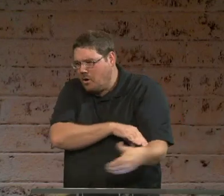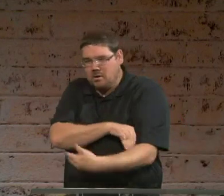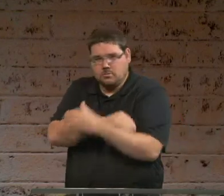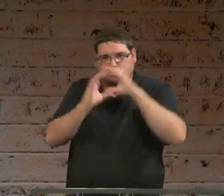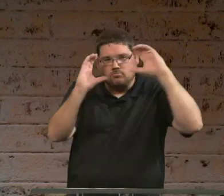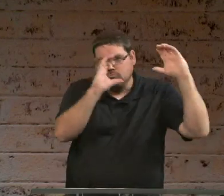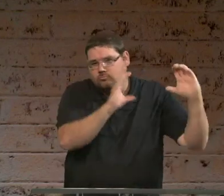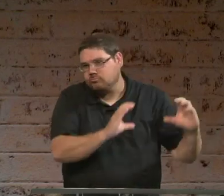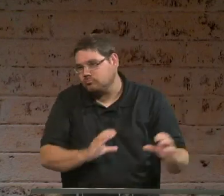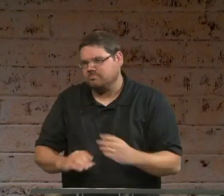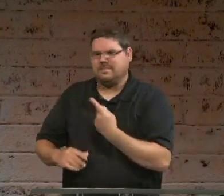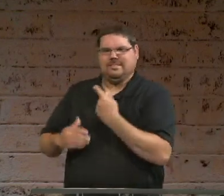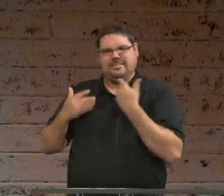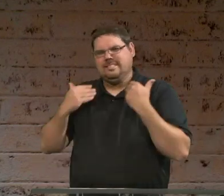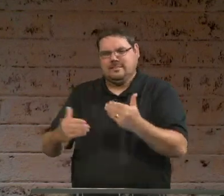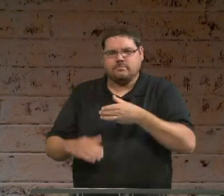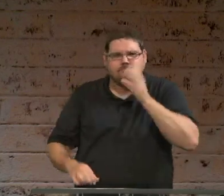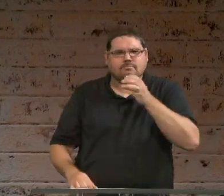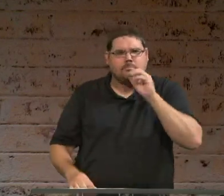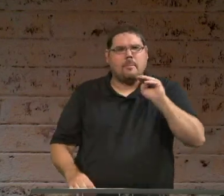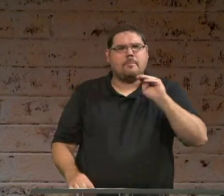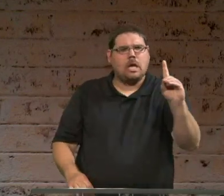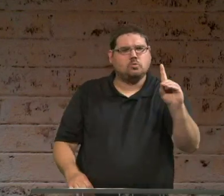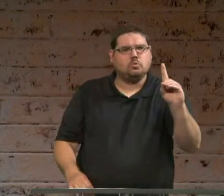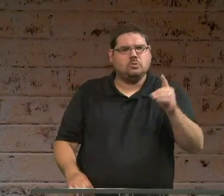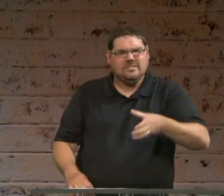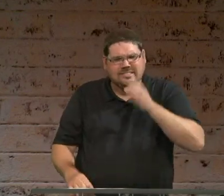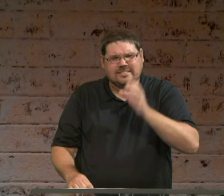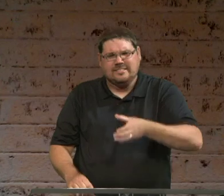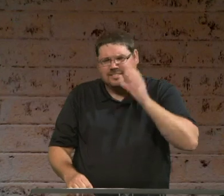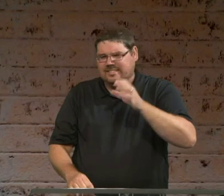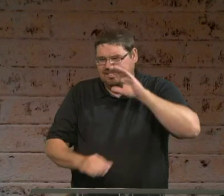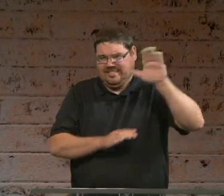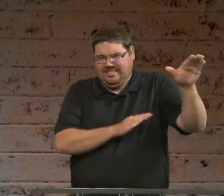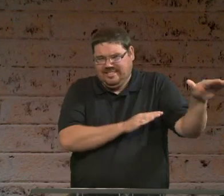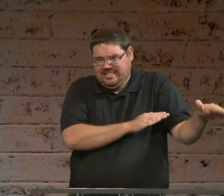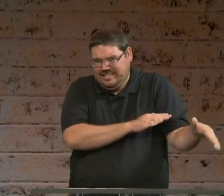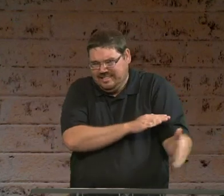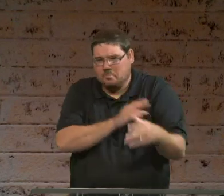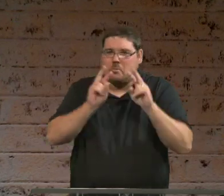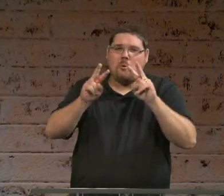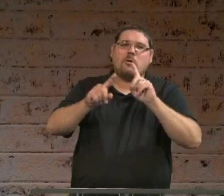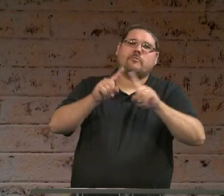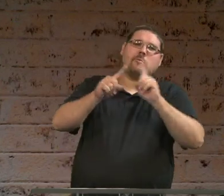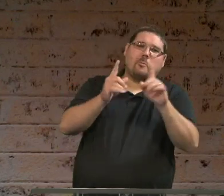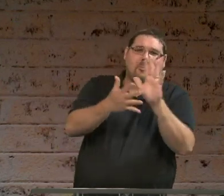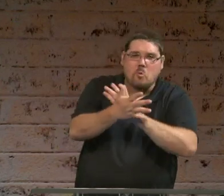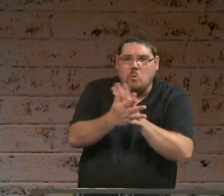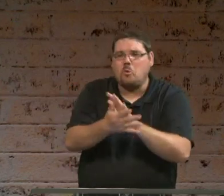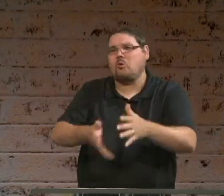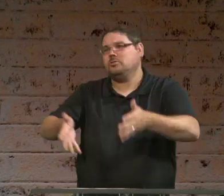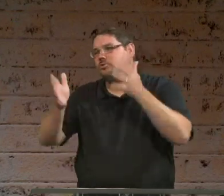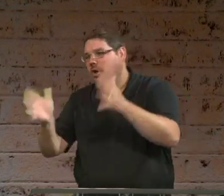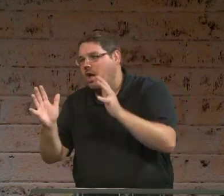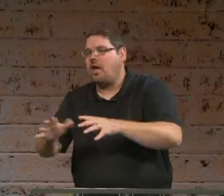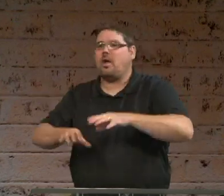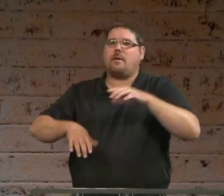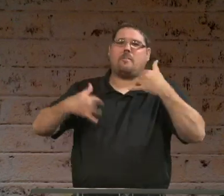all night without any sleep. So we'd drink a lot of Mountain Dew, and we pretty much made it through the night